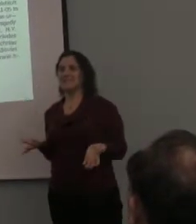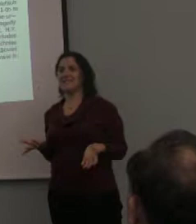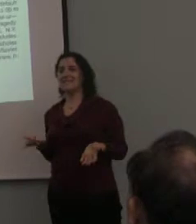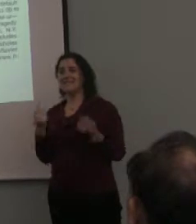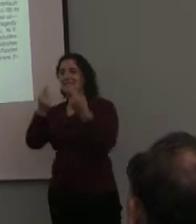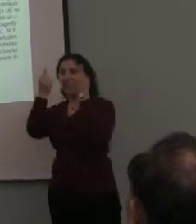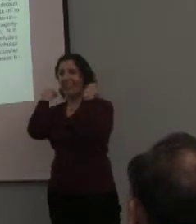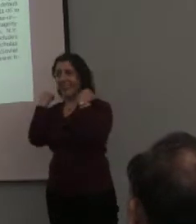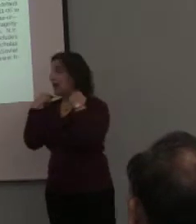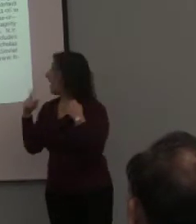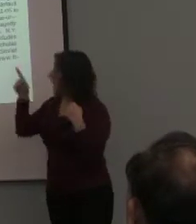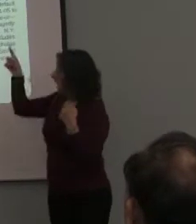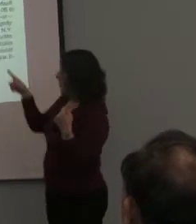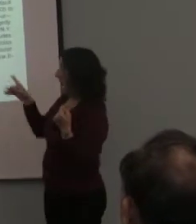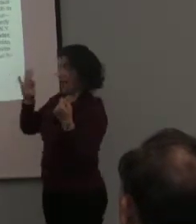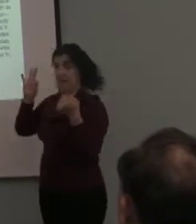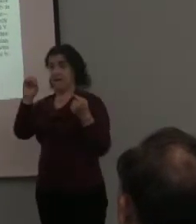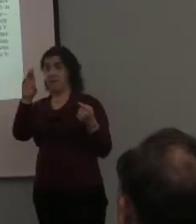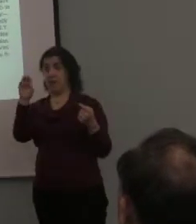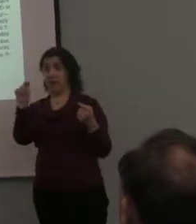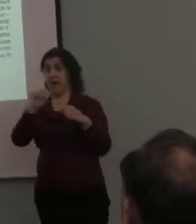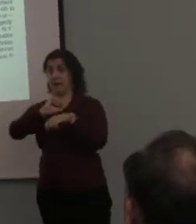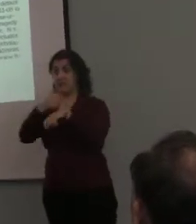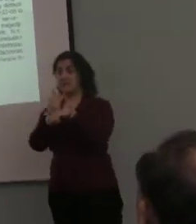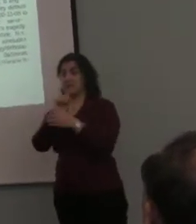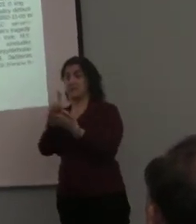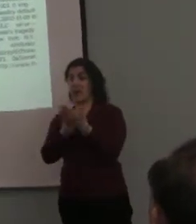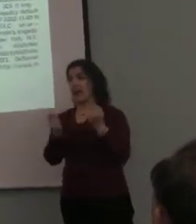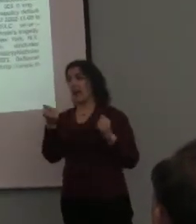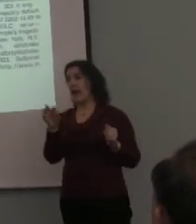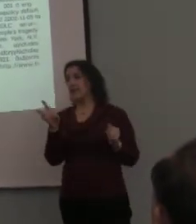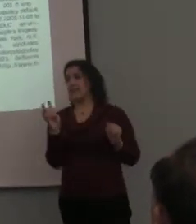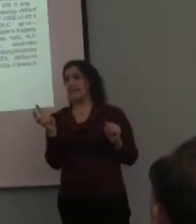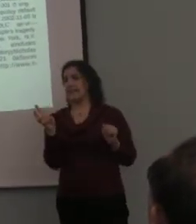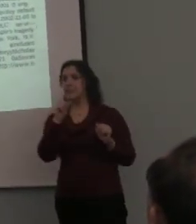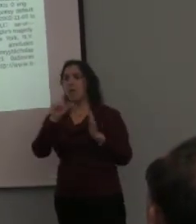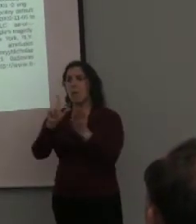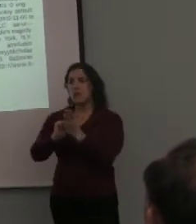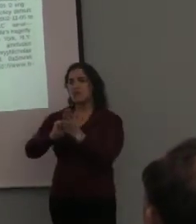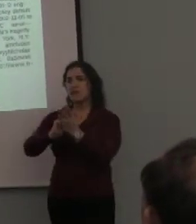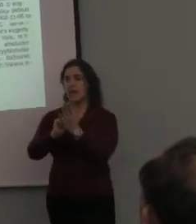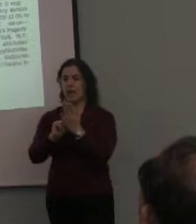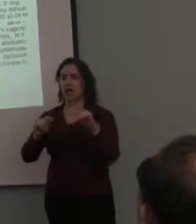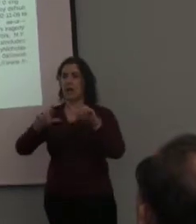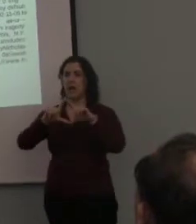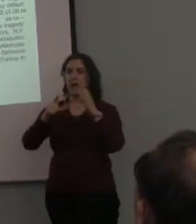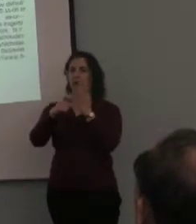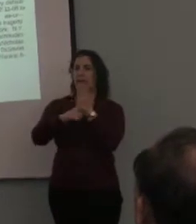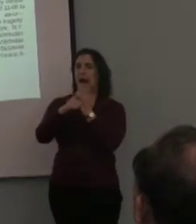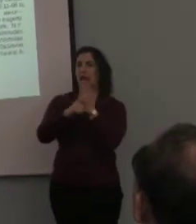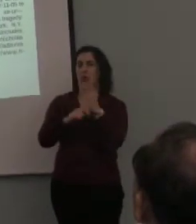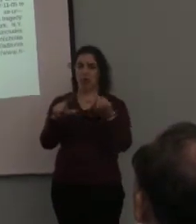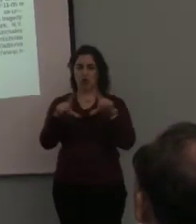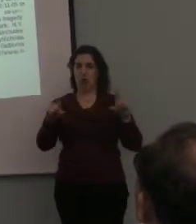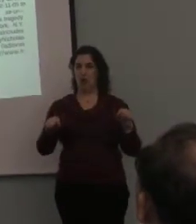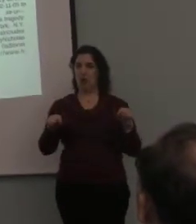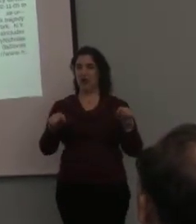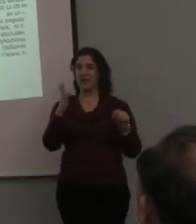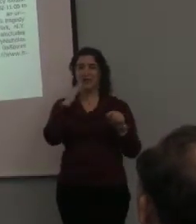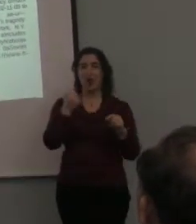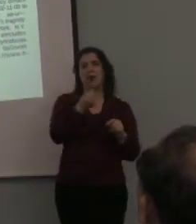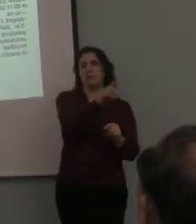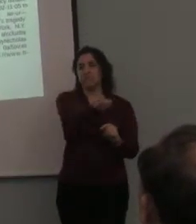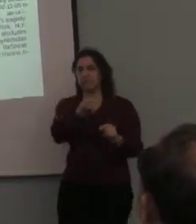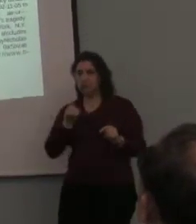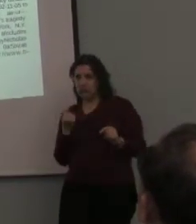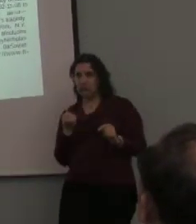means. This format was designed in the 1960s for printing catalog cards, like your card catalog, go to the library,